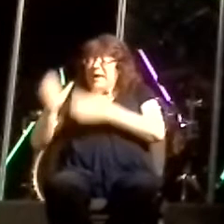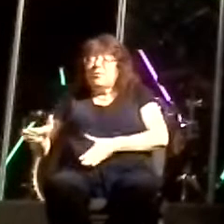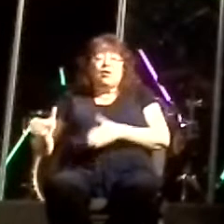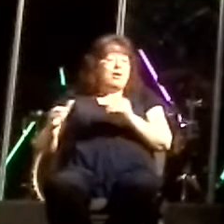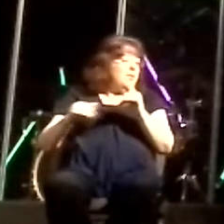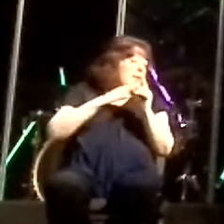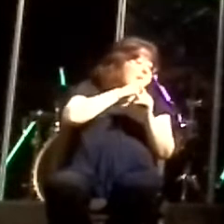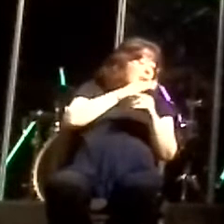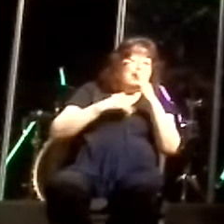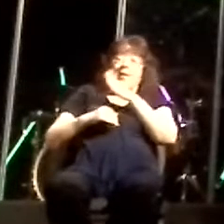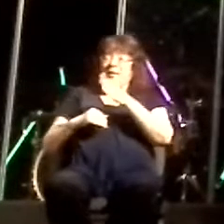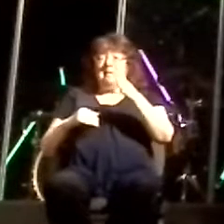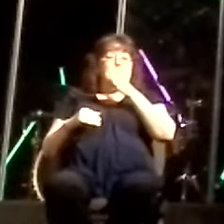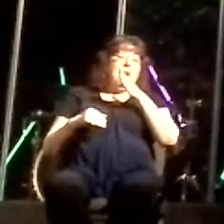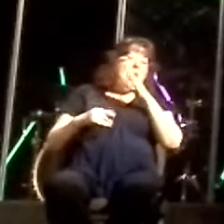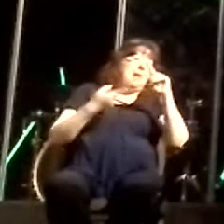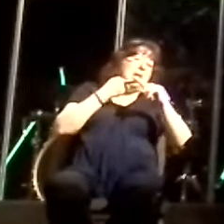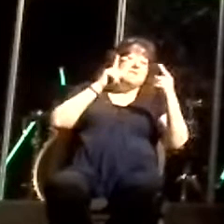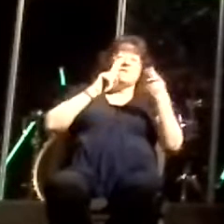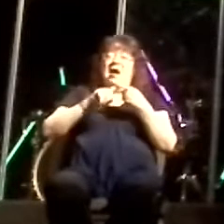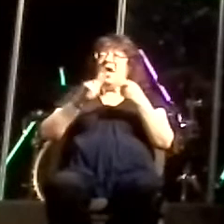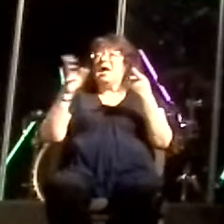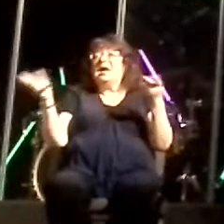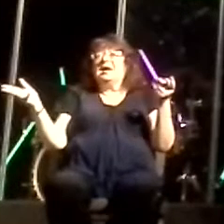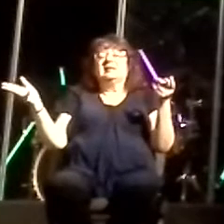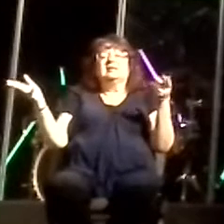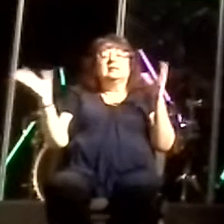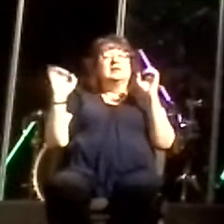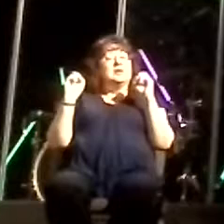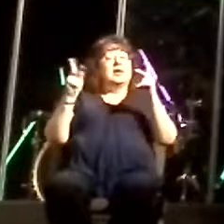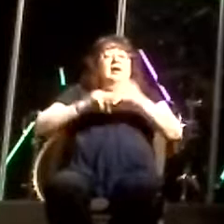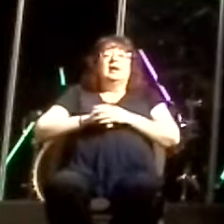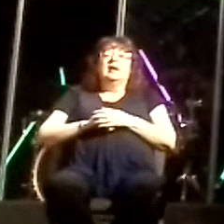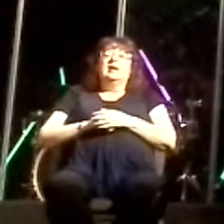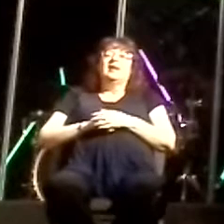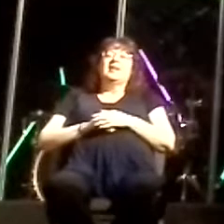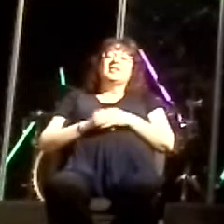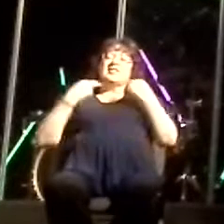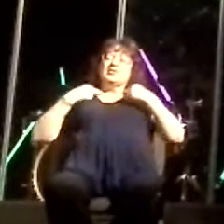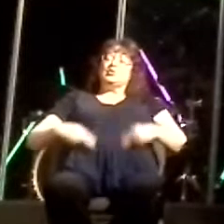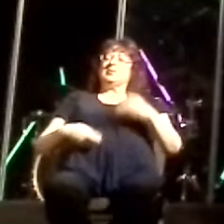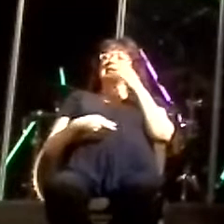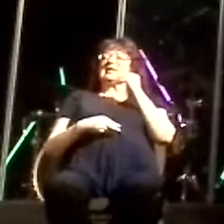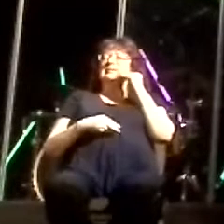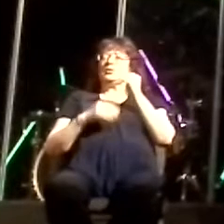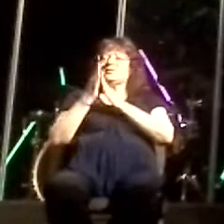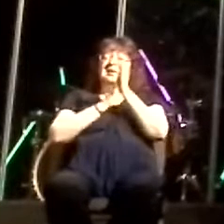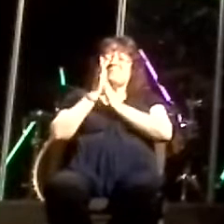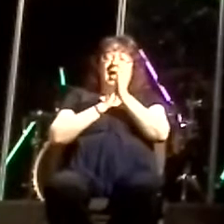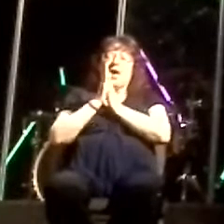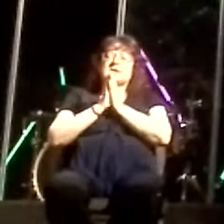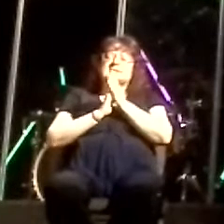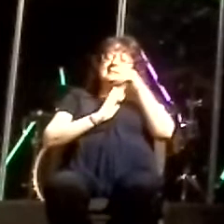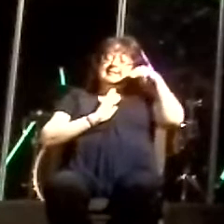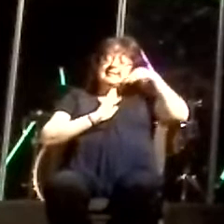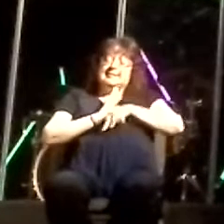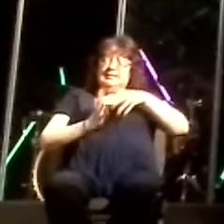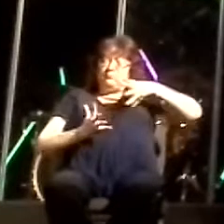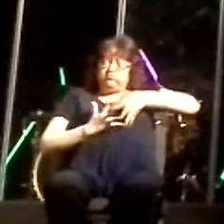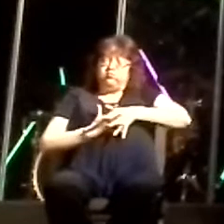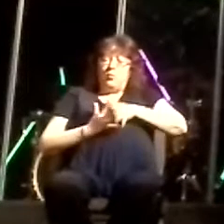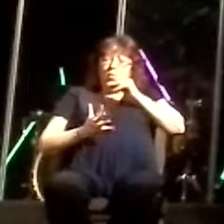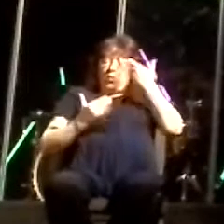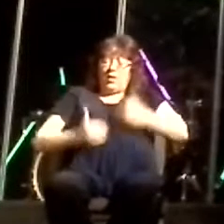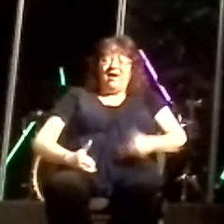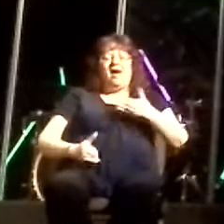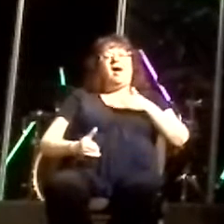Tell your neighbor. Maybe mom, maybe friend, all right? See, this human experience of passion is deep in who we are.